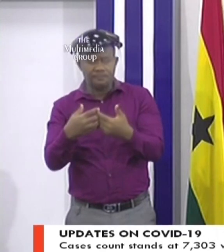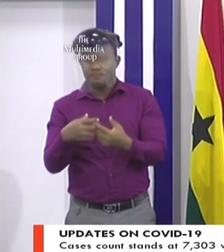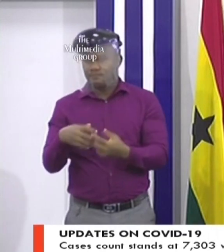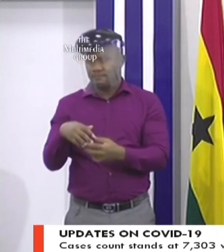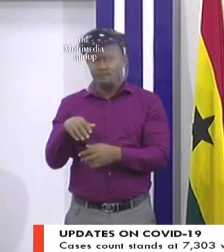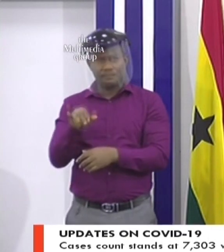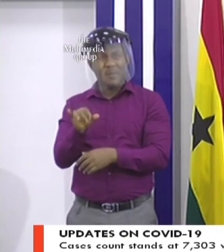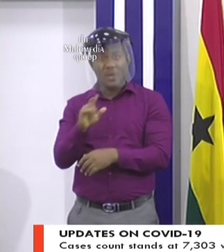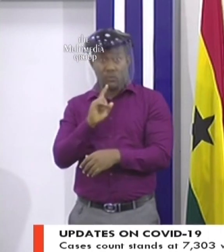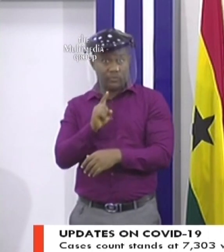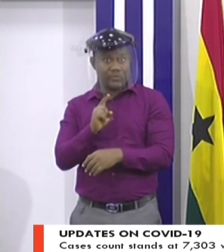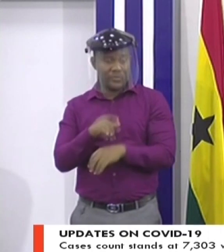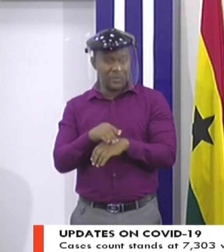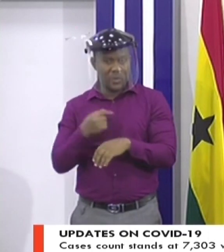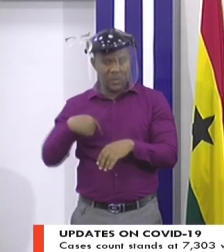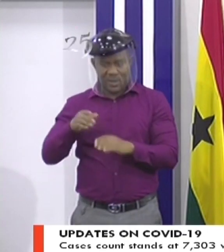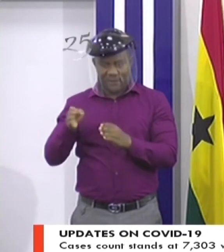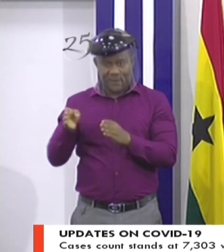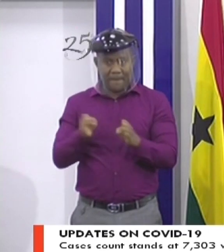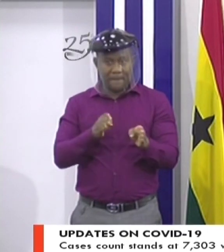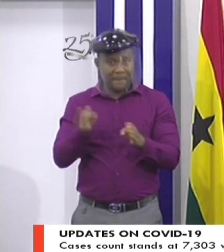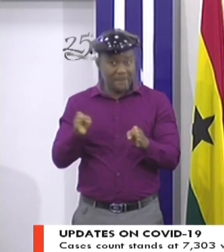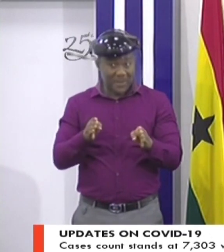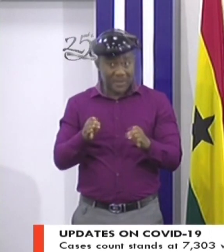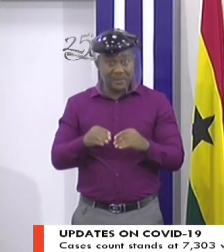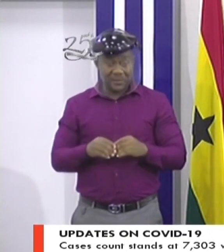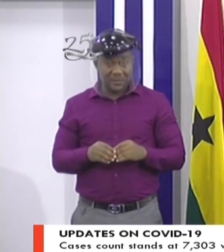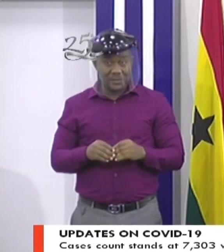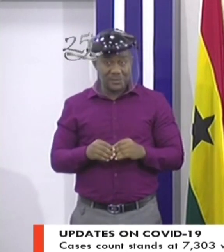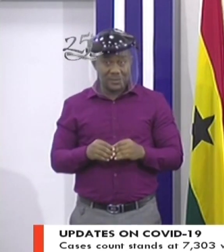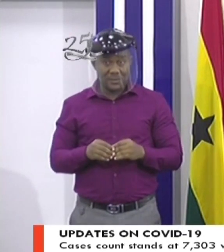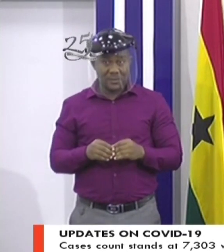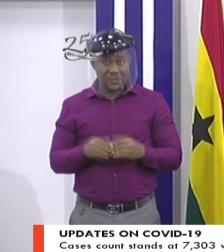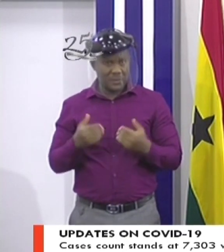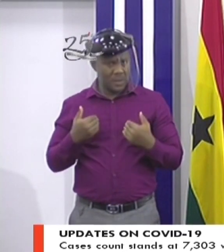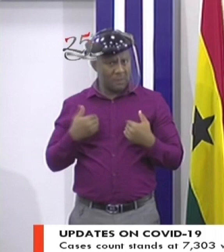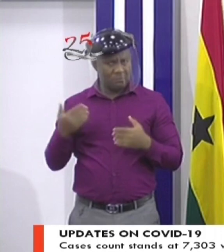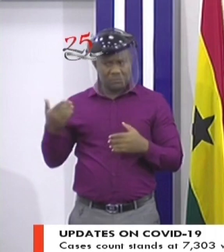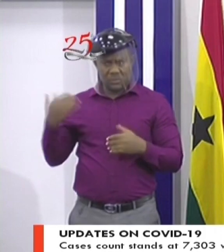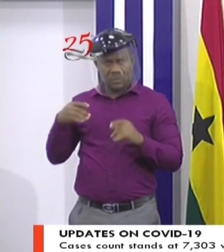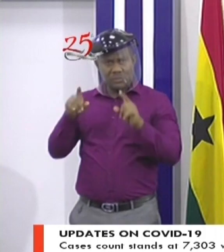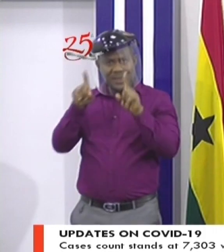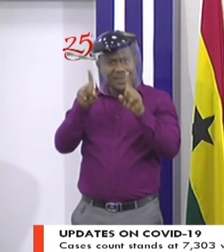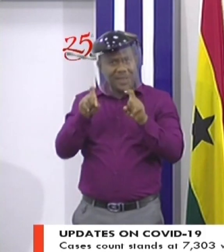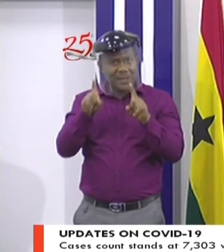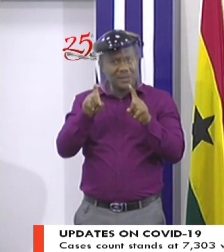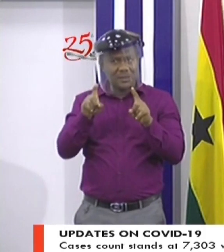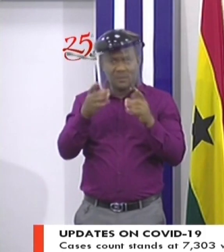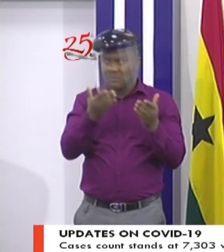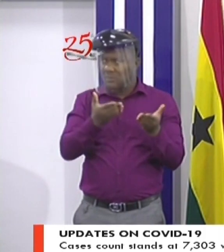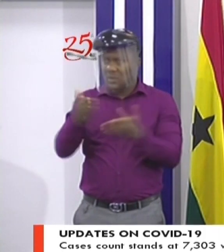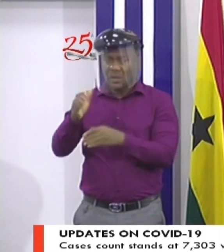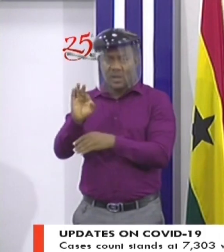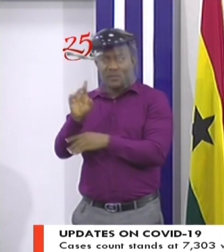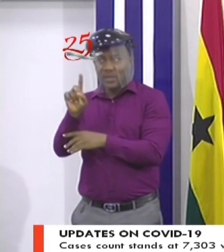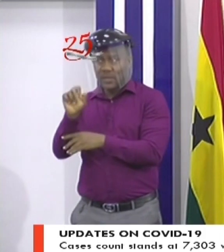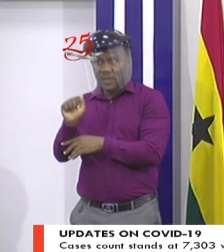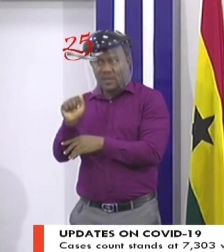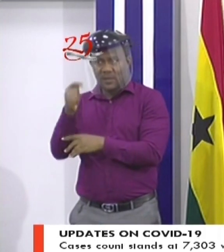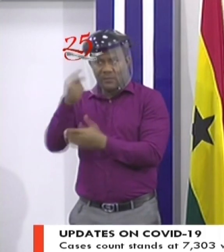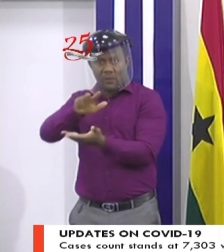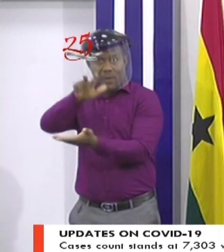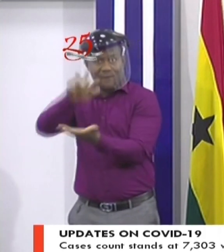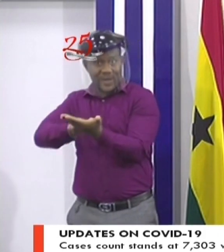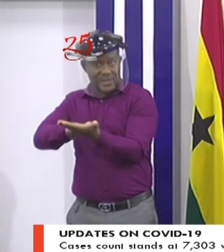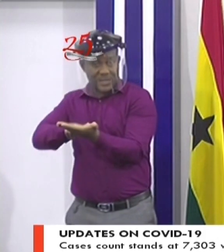a plan for it. There have been a number of tests that have been submitted to the Food and Drug Authority for